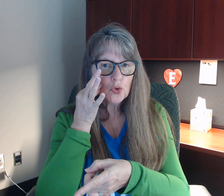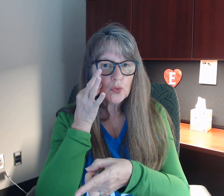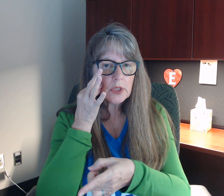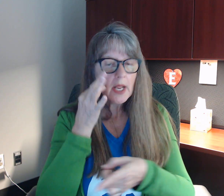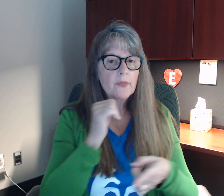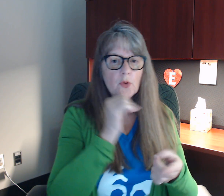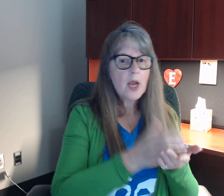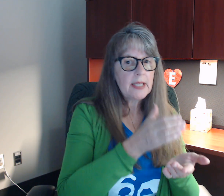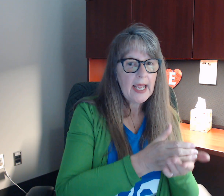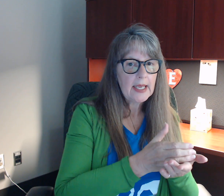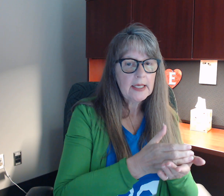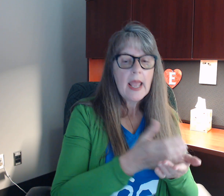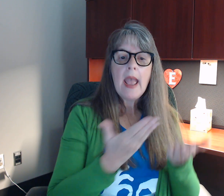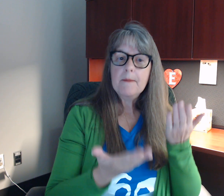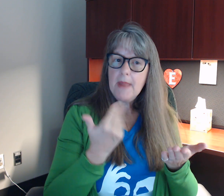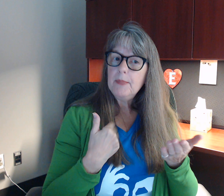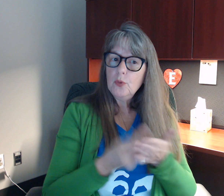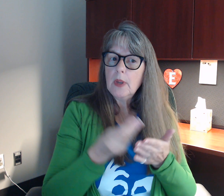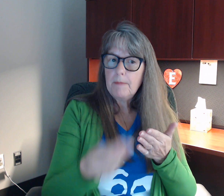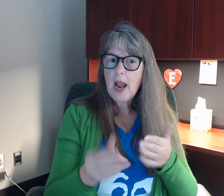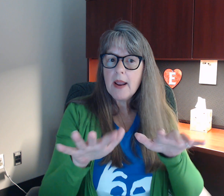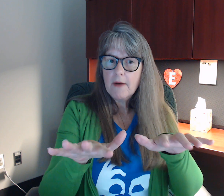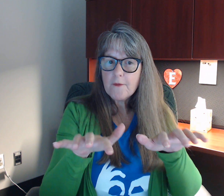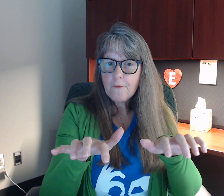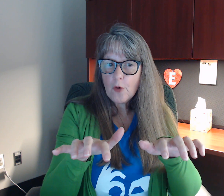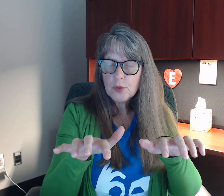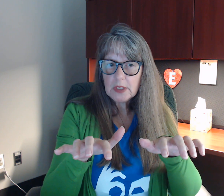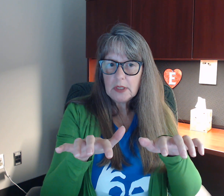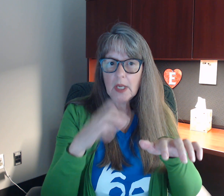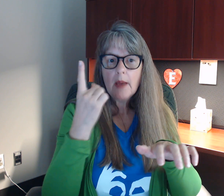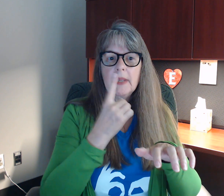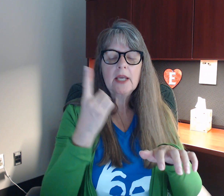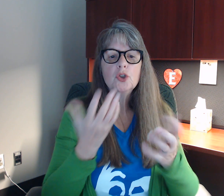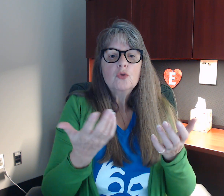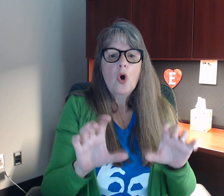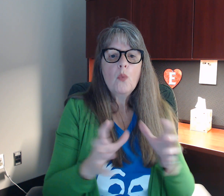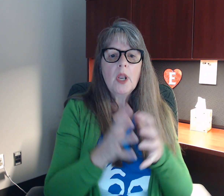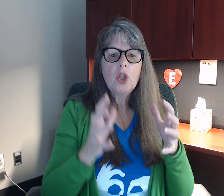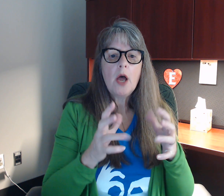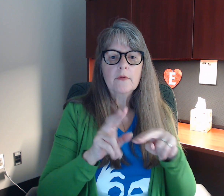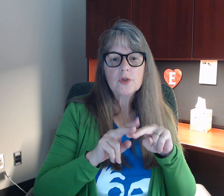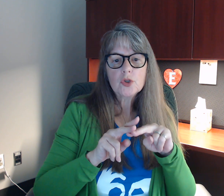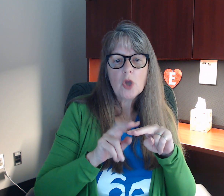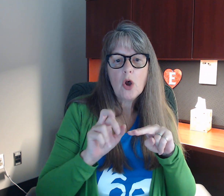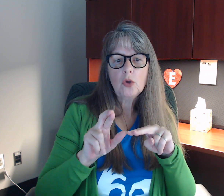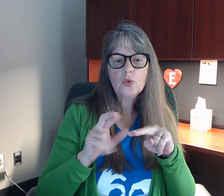fruit. They're not canned. And maybe you could buy frozen because you don't want a lot of salt